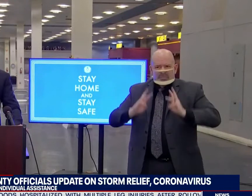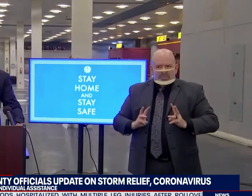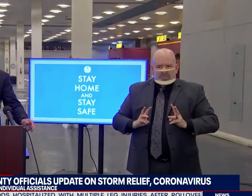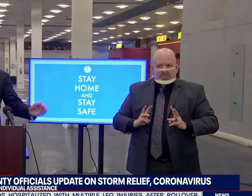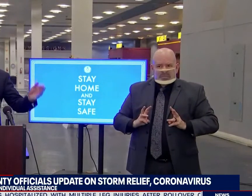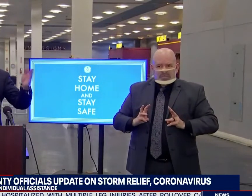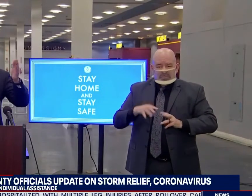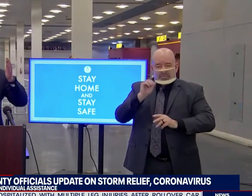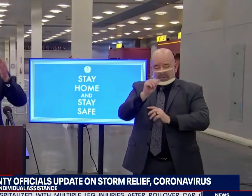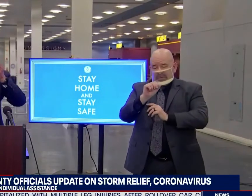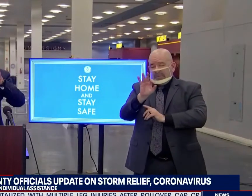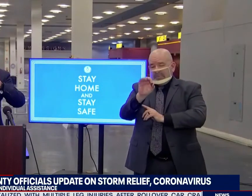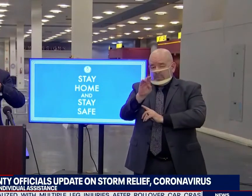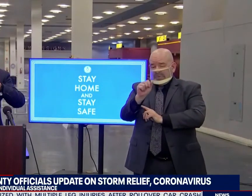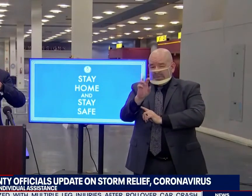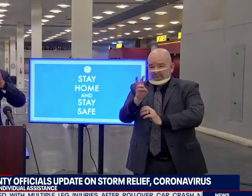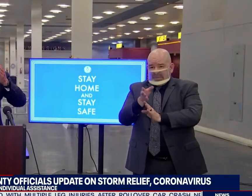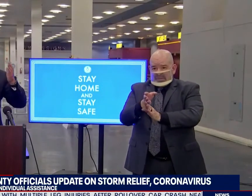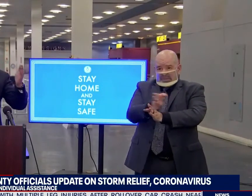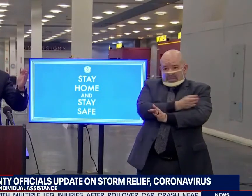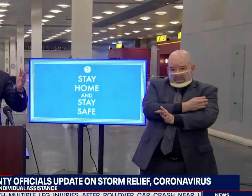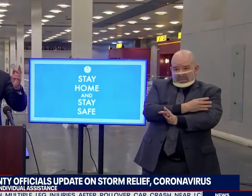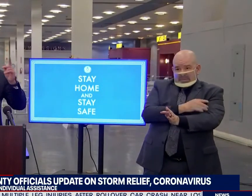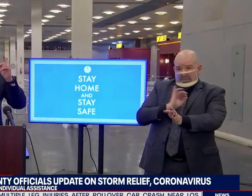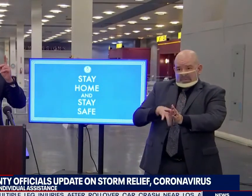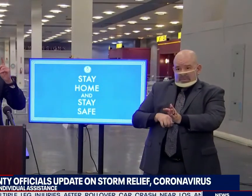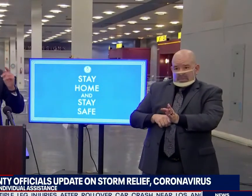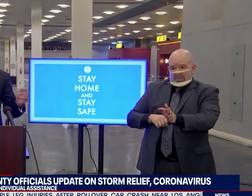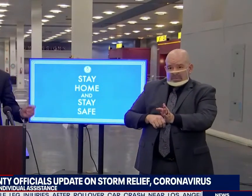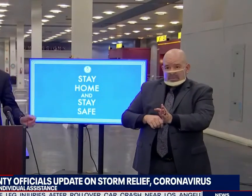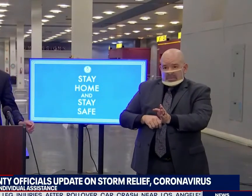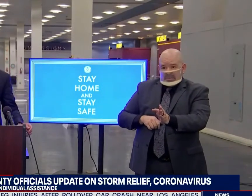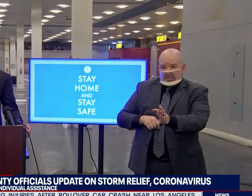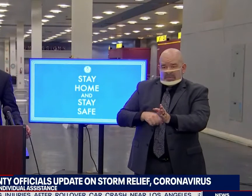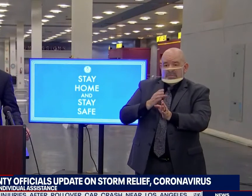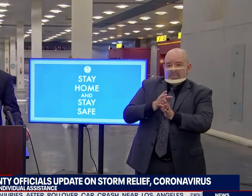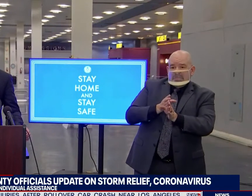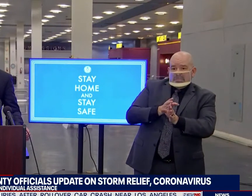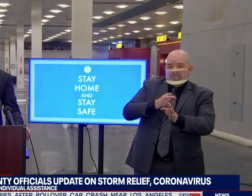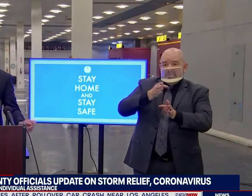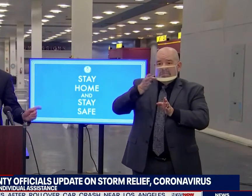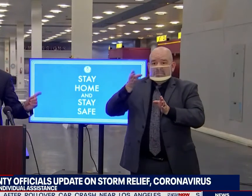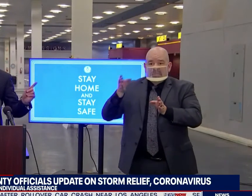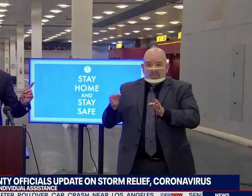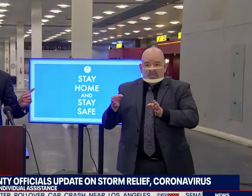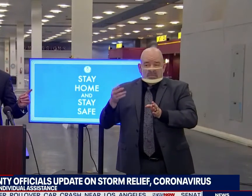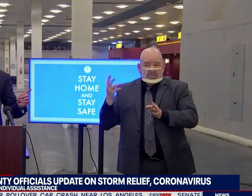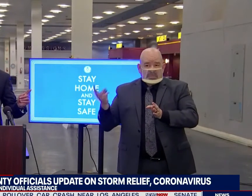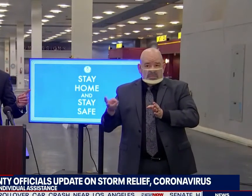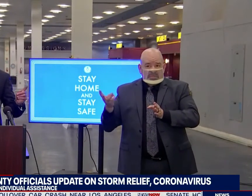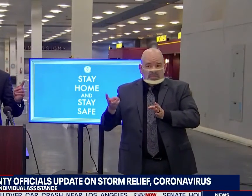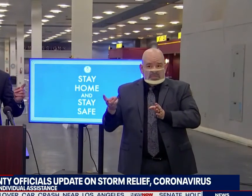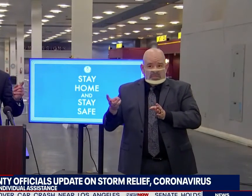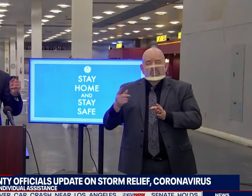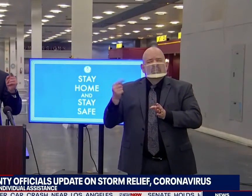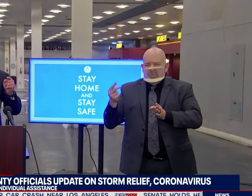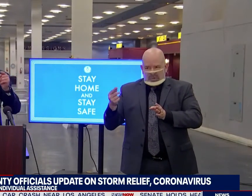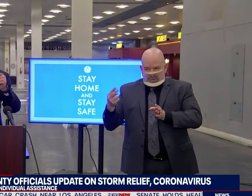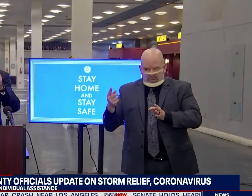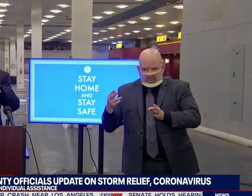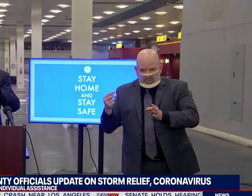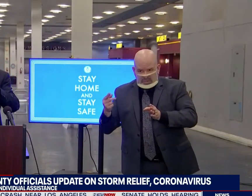we'll do uh February 17th or earlier. Now let me say this. Our federal partners